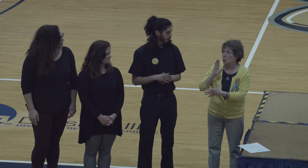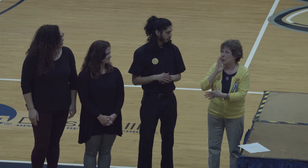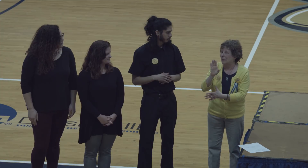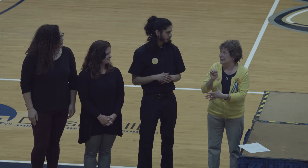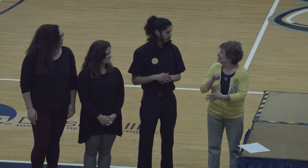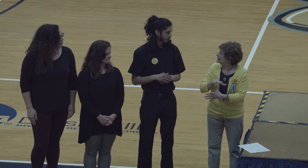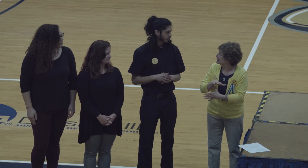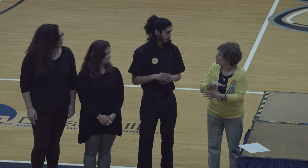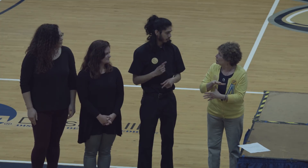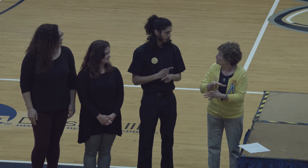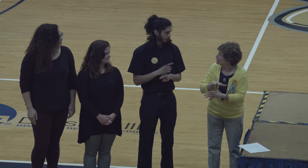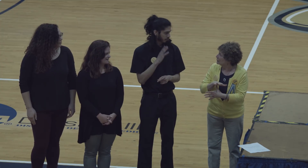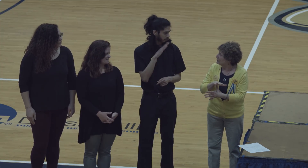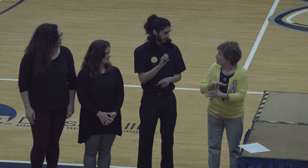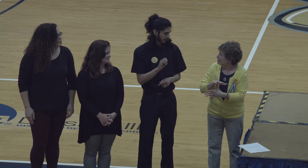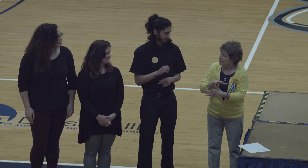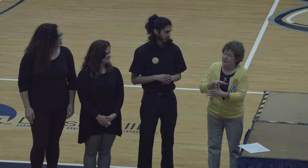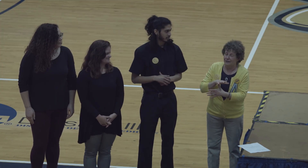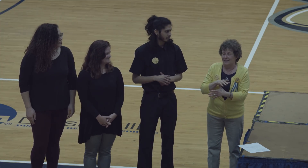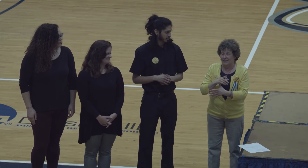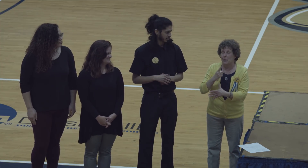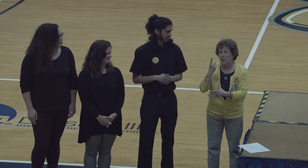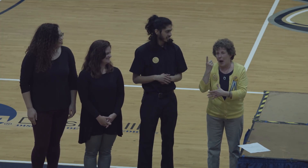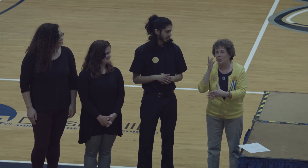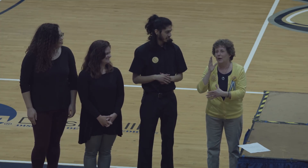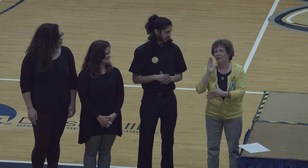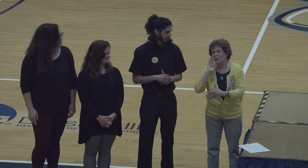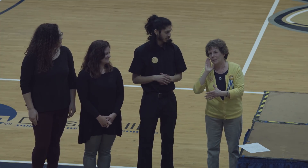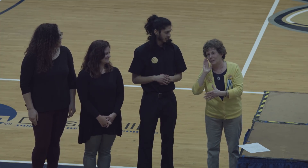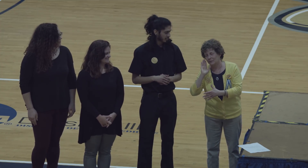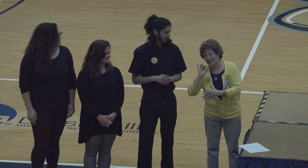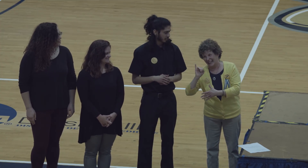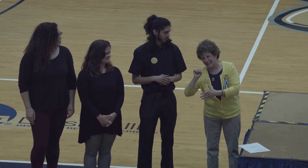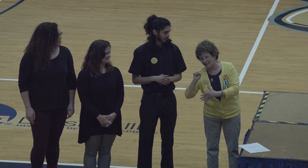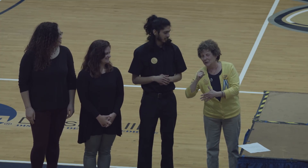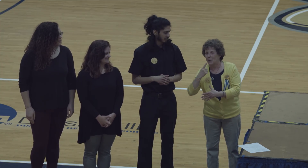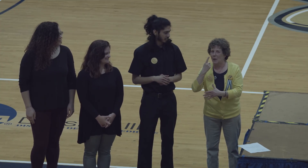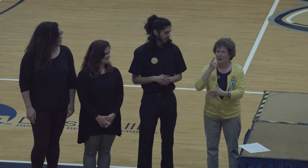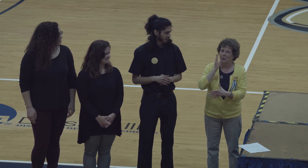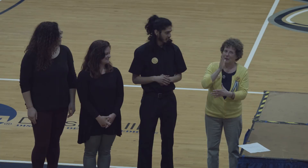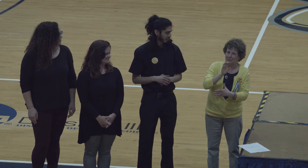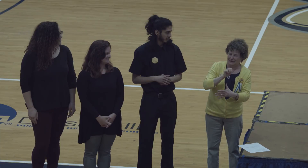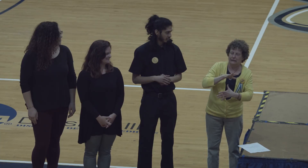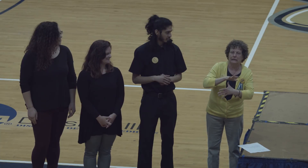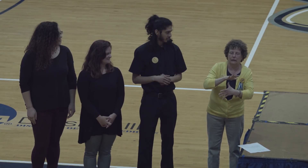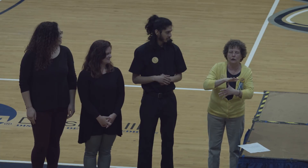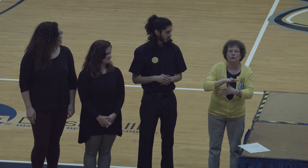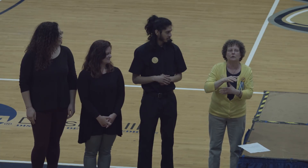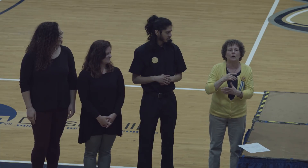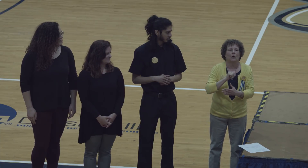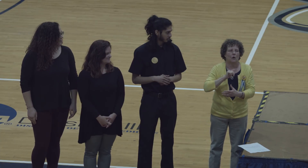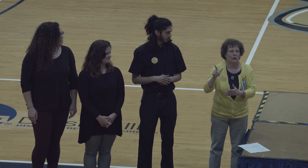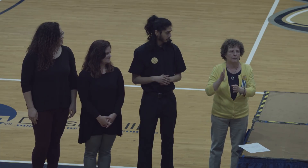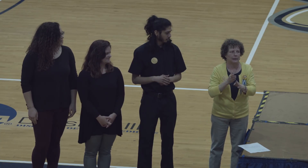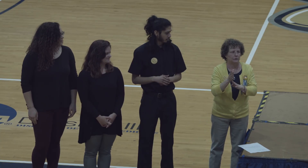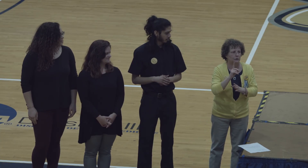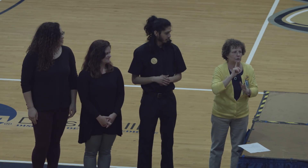our 3 MCs, and they all will be seniors, right? One is a senior and one will become a